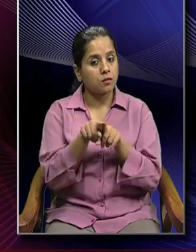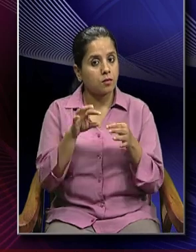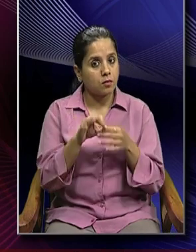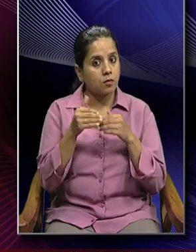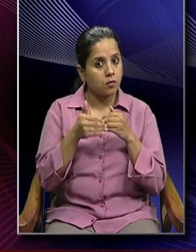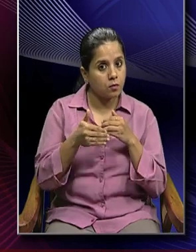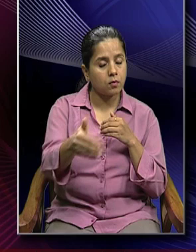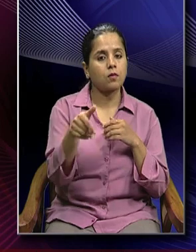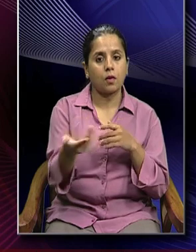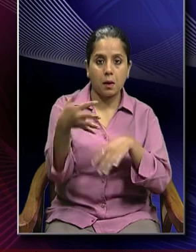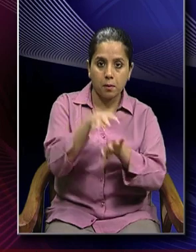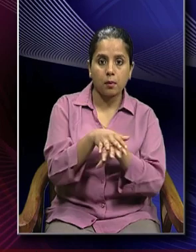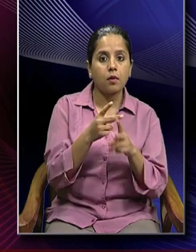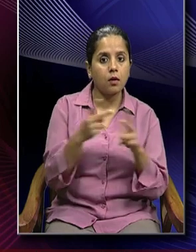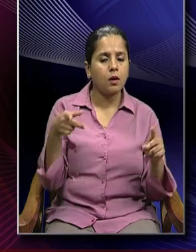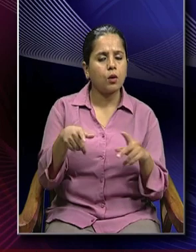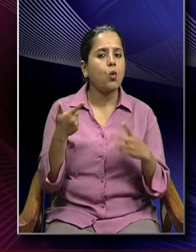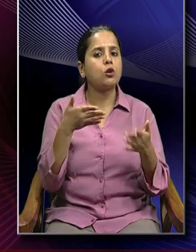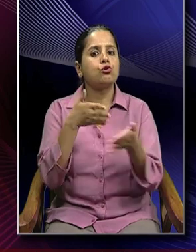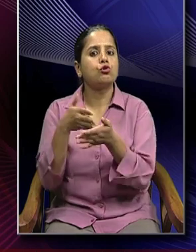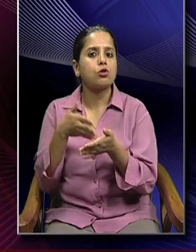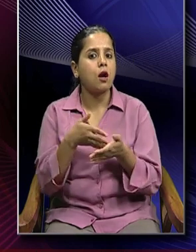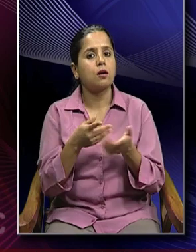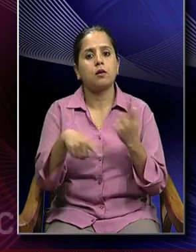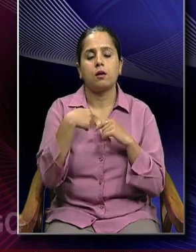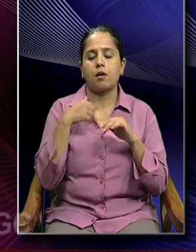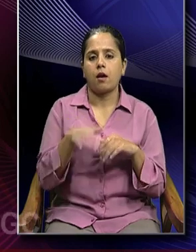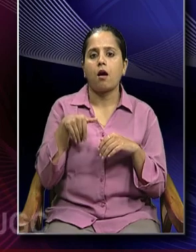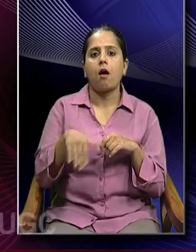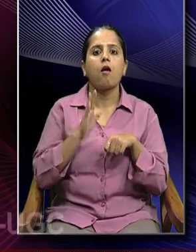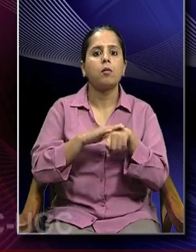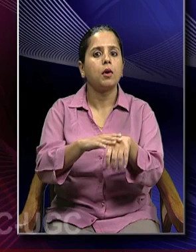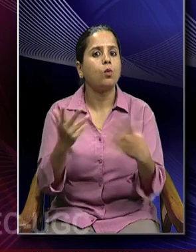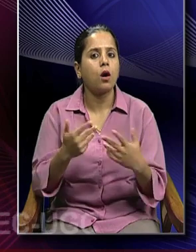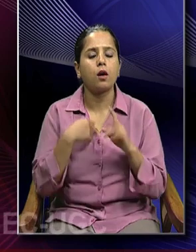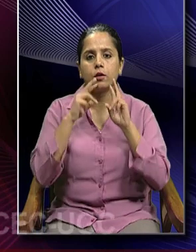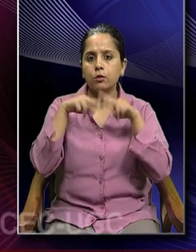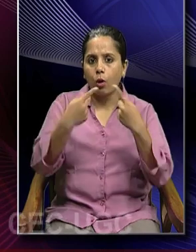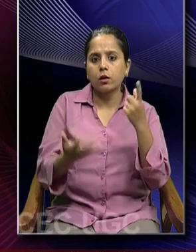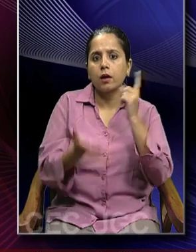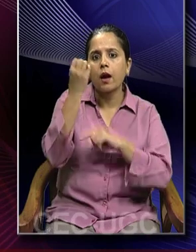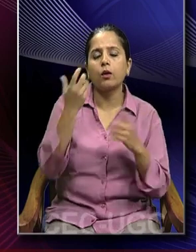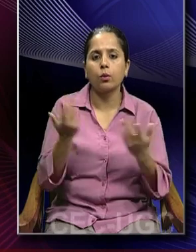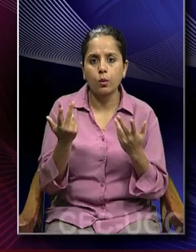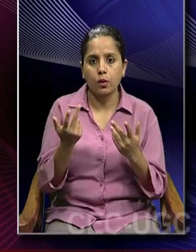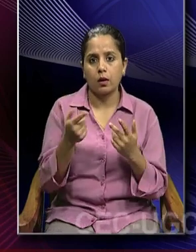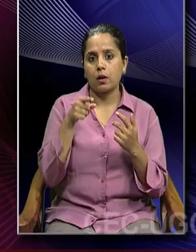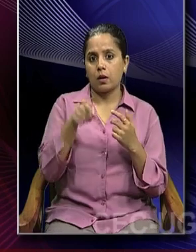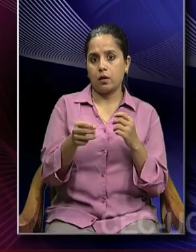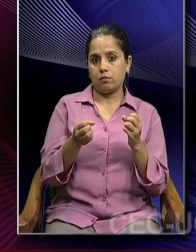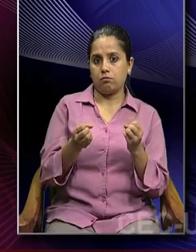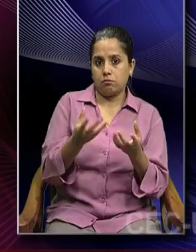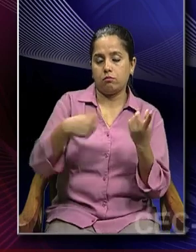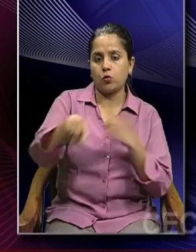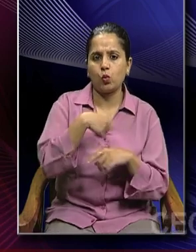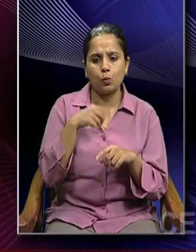that implementation, what are the challenges which we are facing? What responses are we getting? And what are the initiatives that we